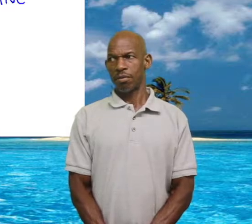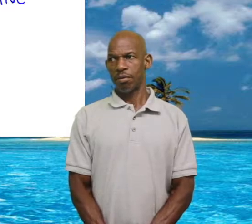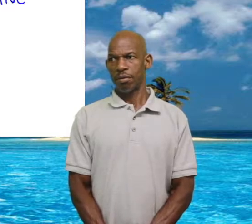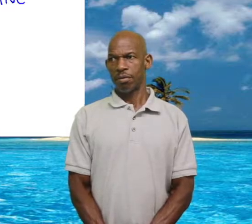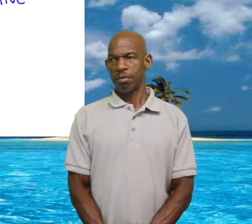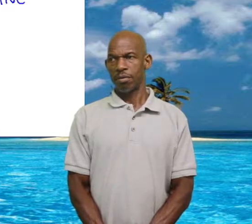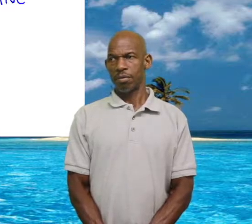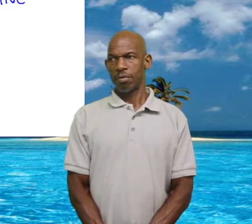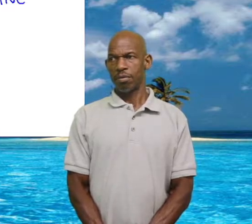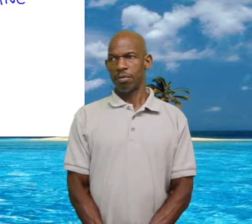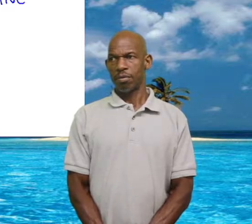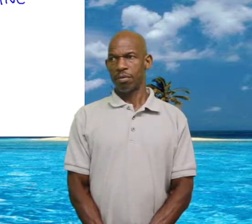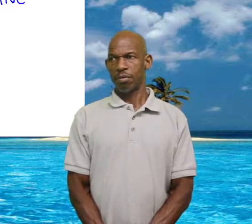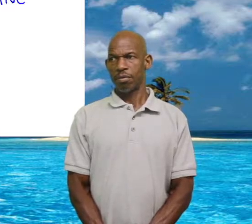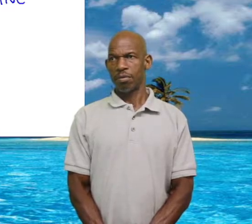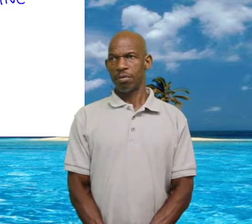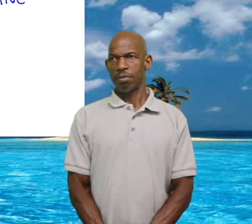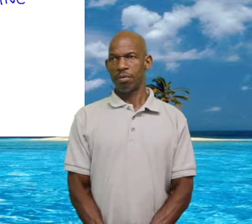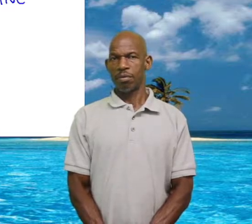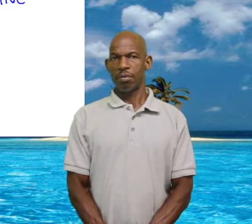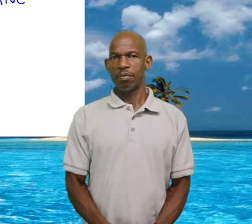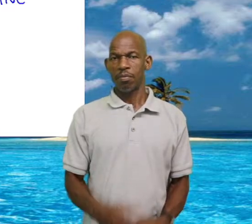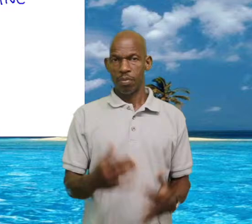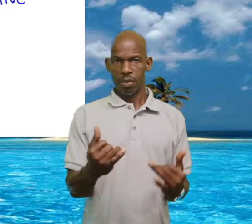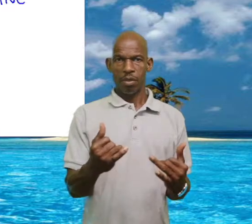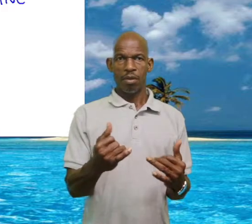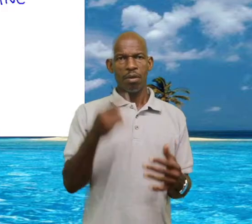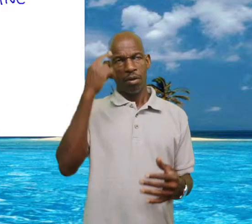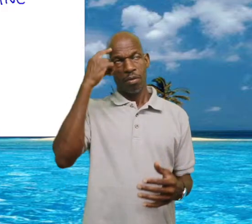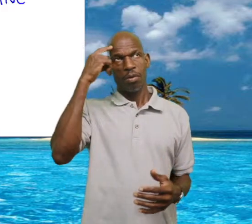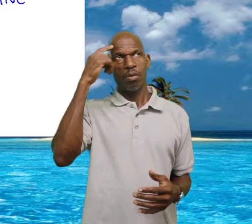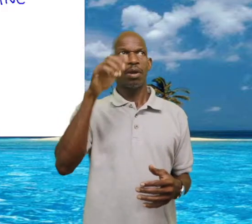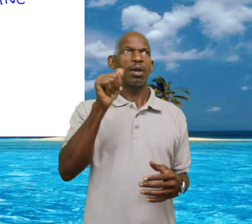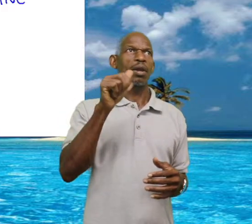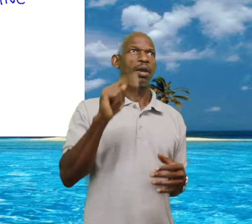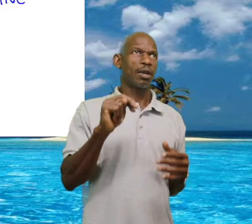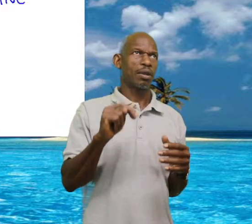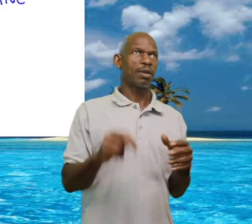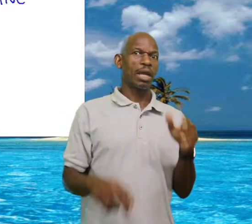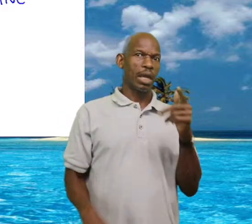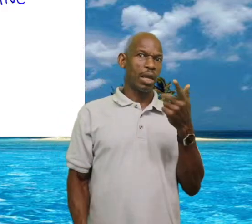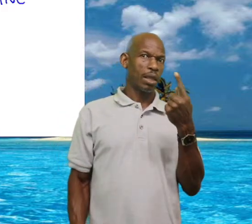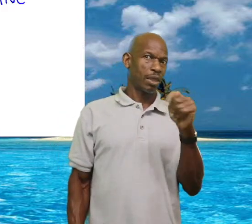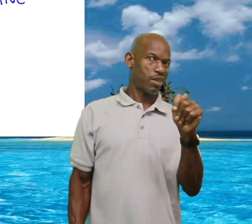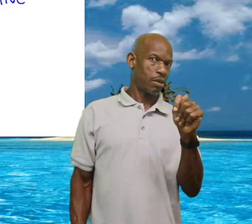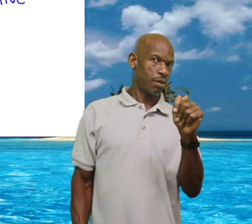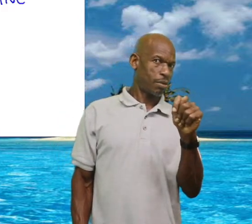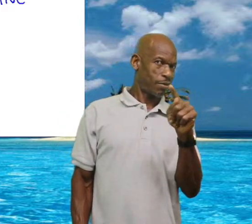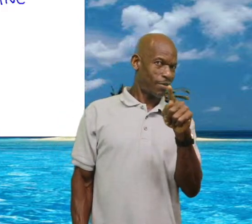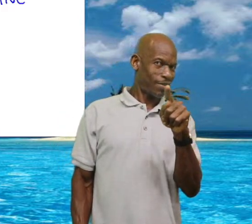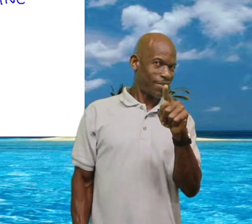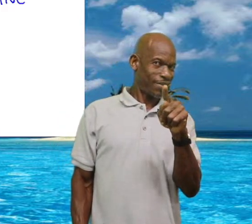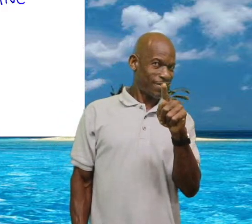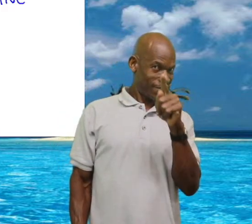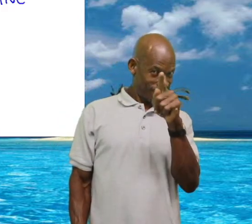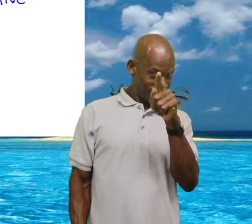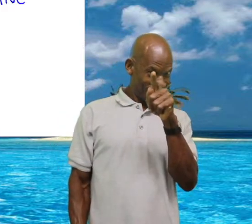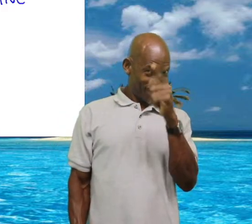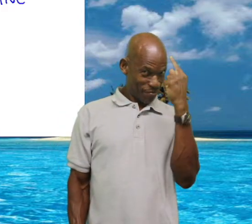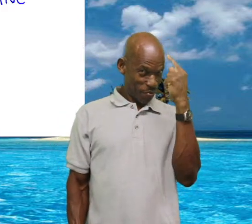Now at the beginning here, remember the a and the an? Now it's more than one, so I have to put the. You have to use this word,